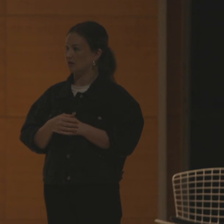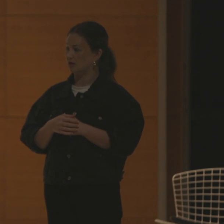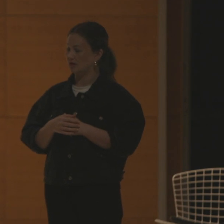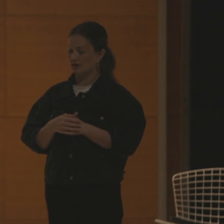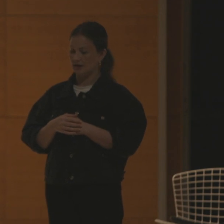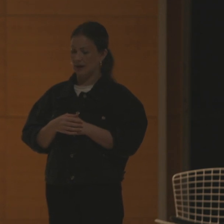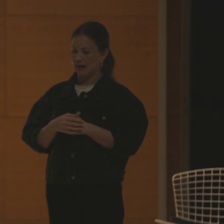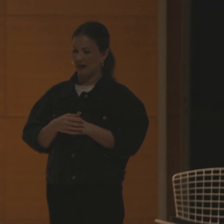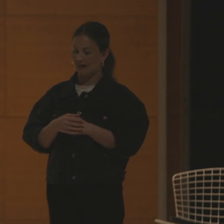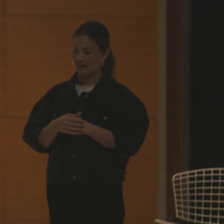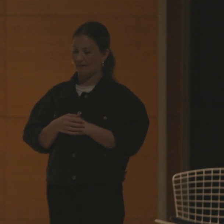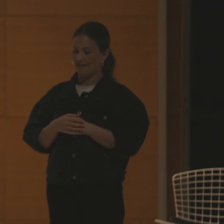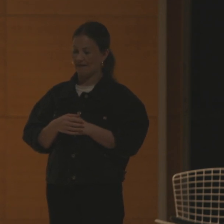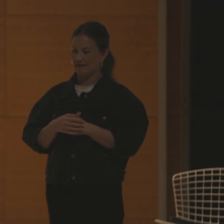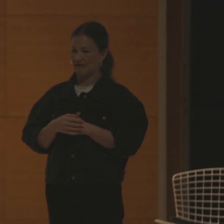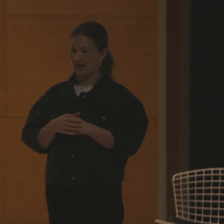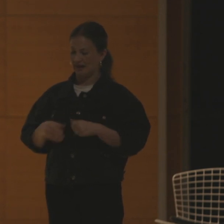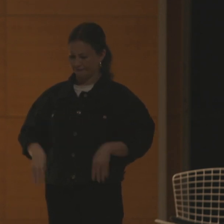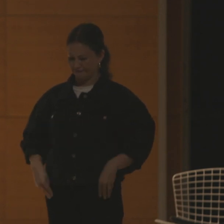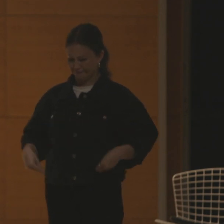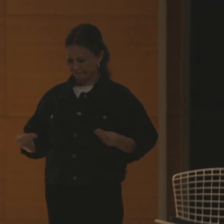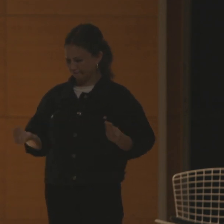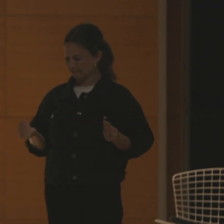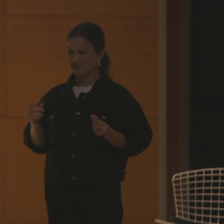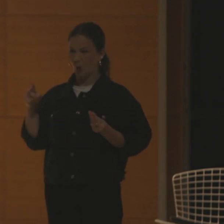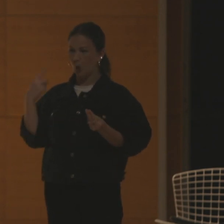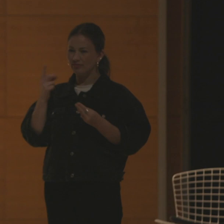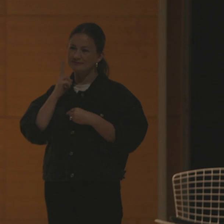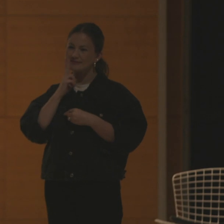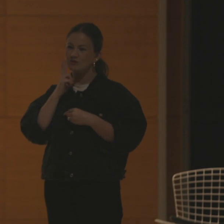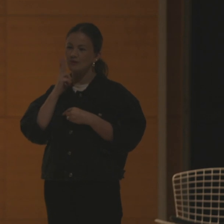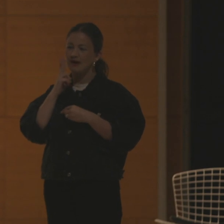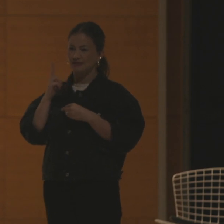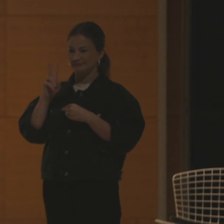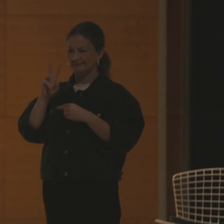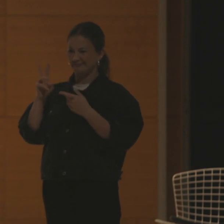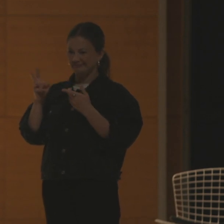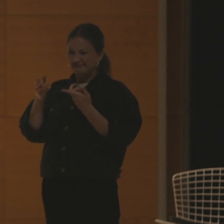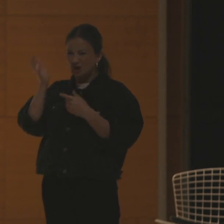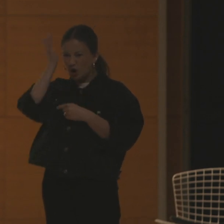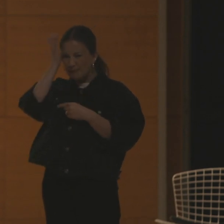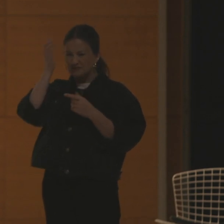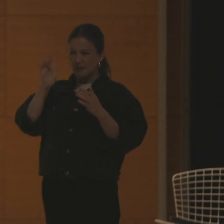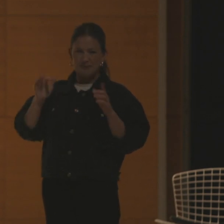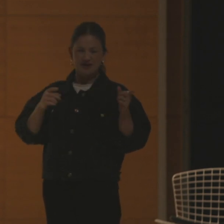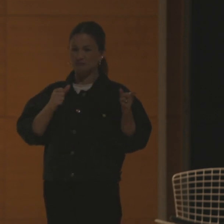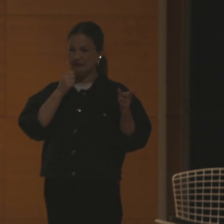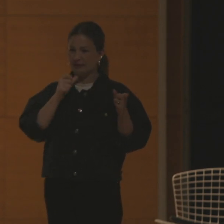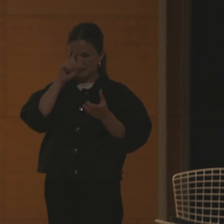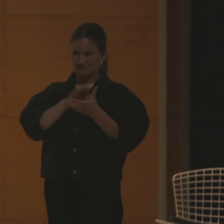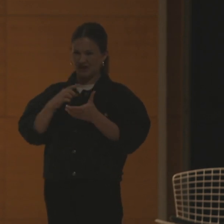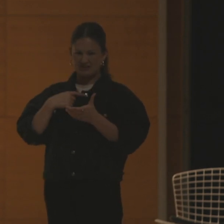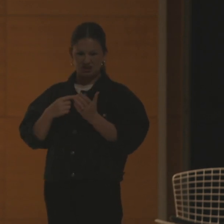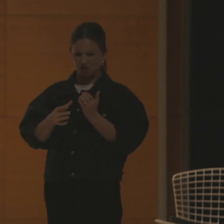I reached into my pants and jacket pockets looking for the cash among the cigarette wrappers and pocket knife, and he didn't believe me as I acted the part and kept saying, shit, shit, shit,